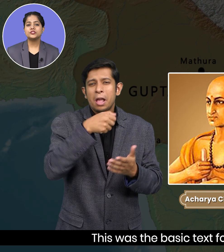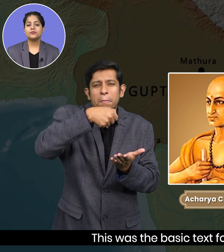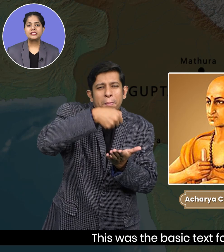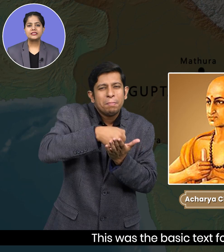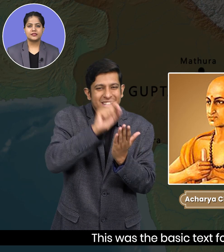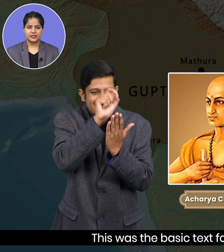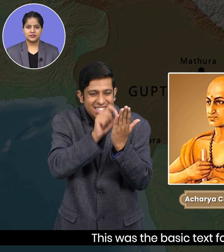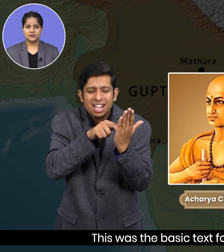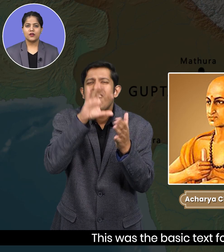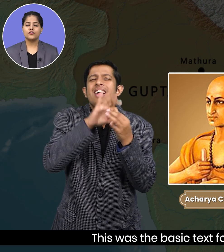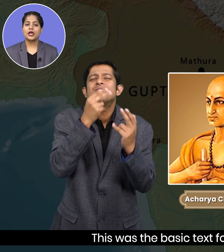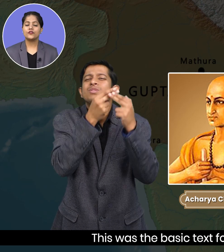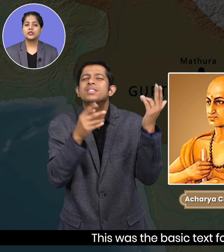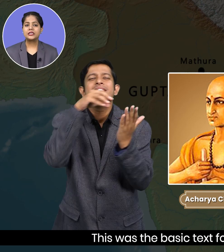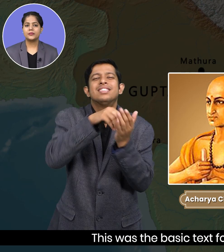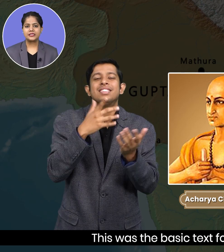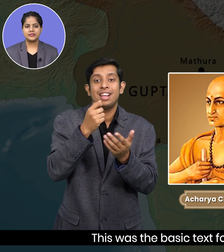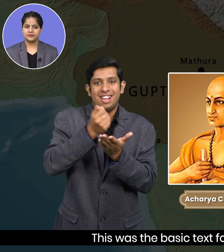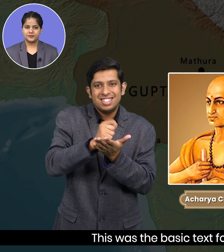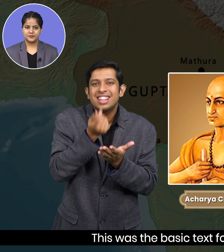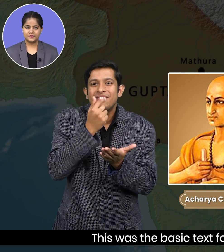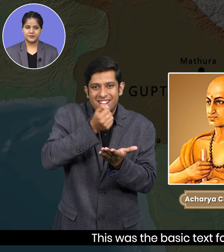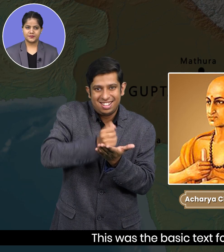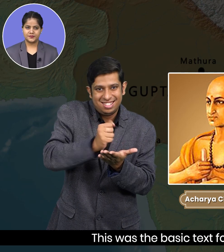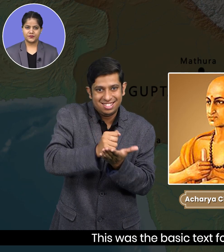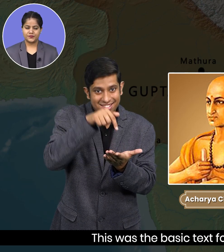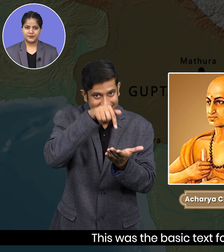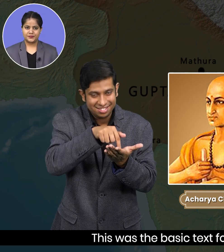This was the basic text for Ayurvedic medicine.